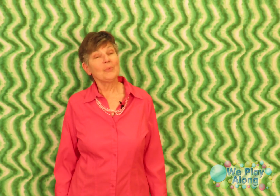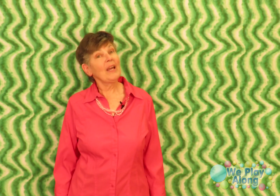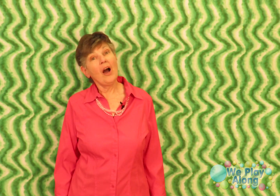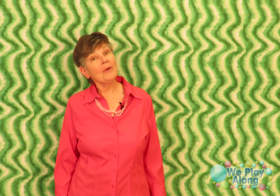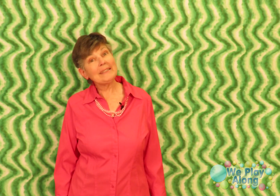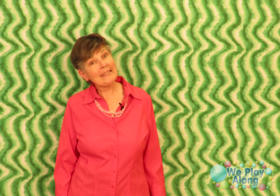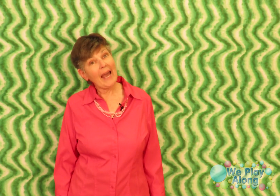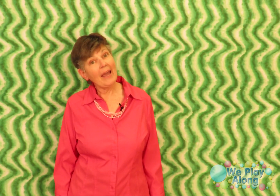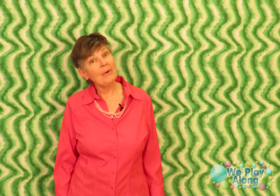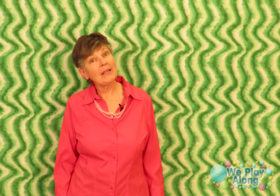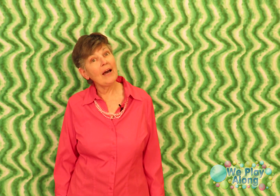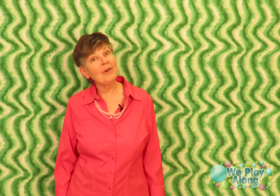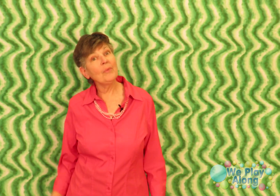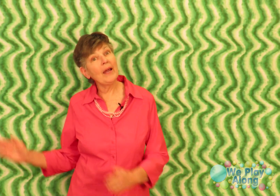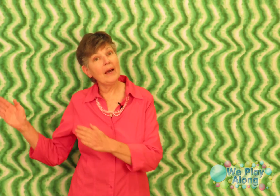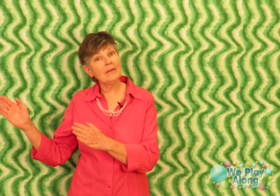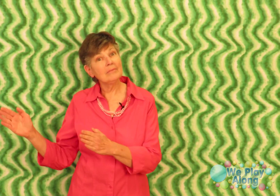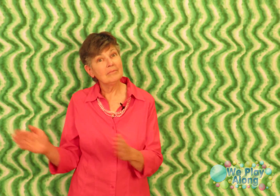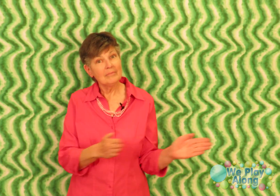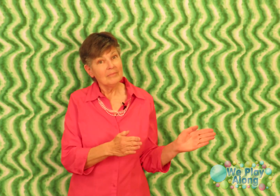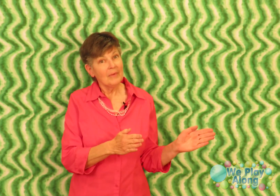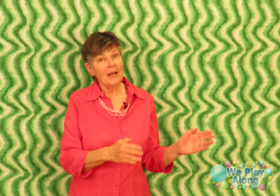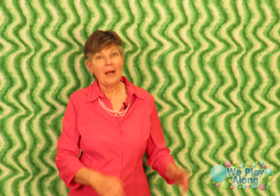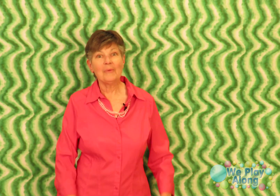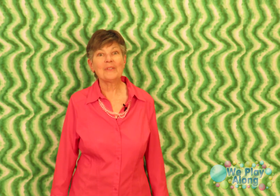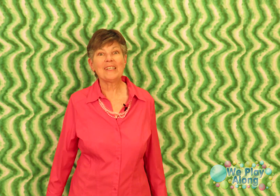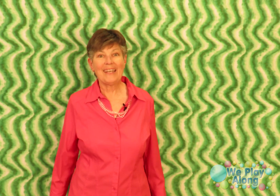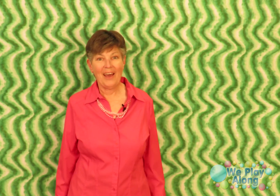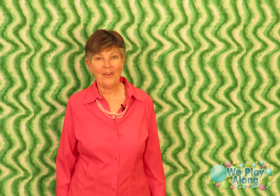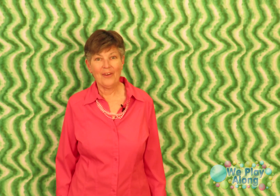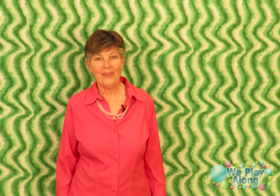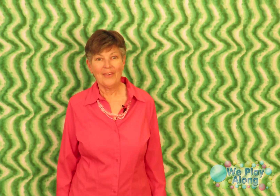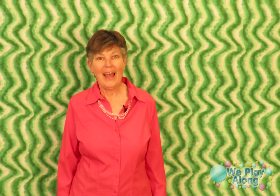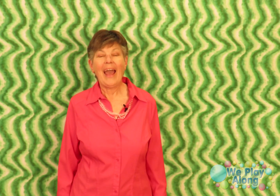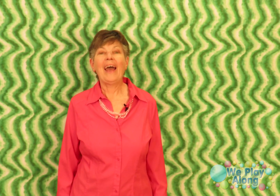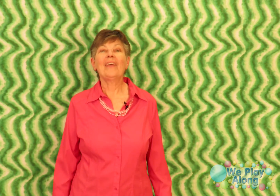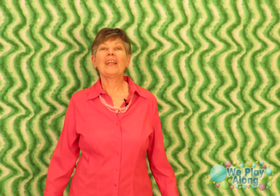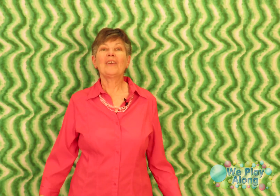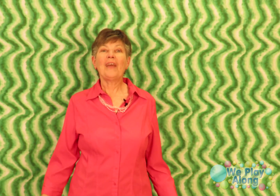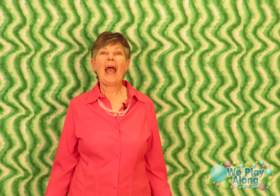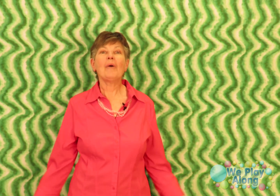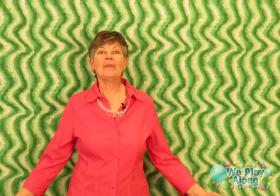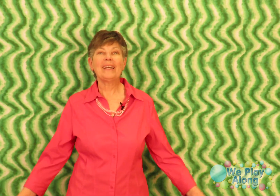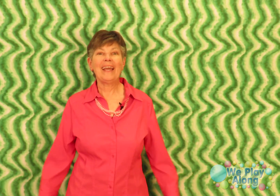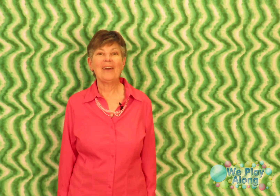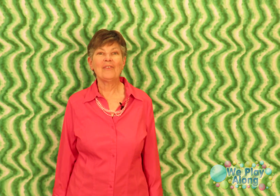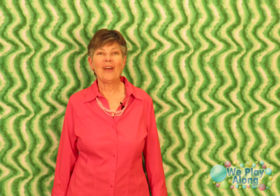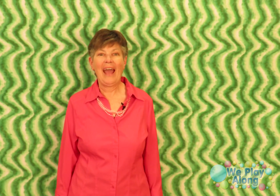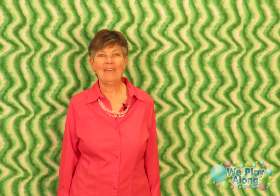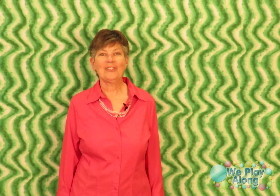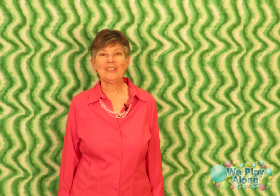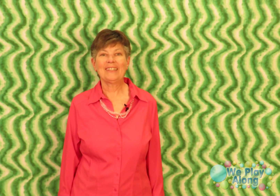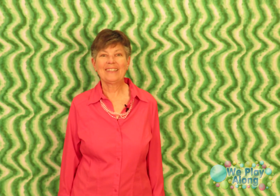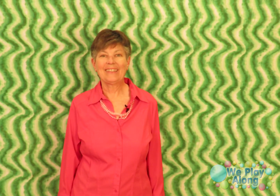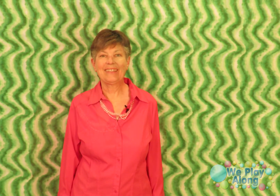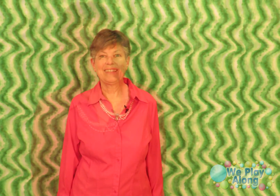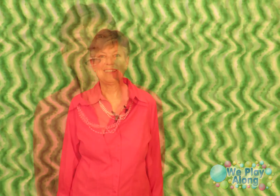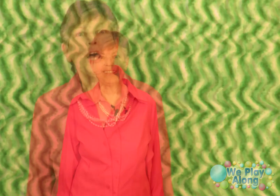we always say, we love it when a comes together, and they lived happily ever after.